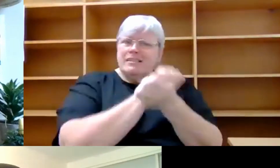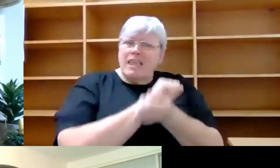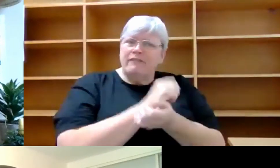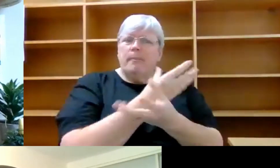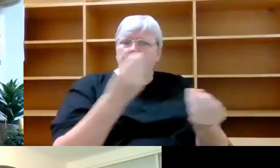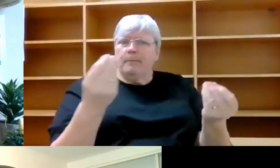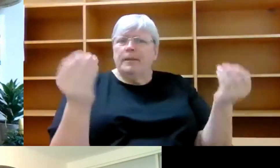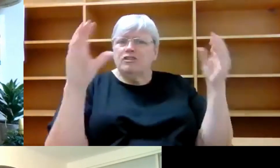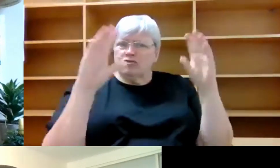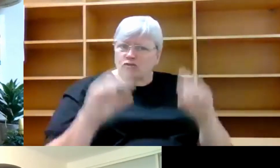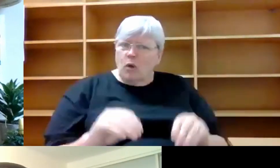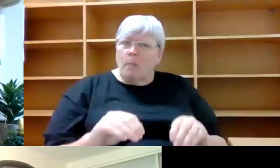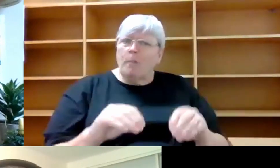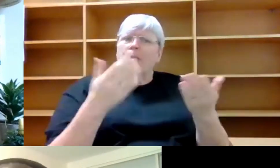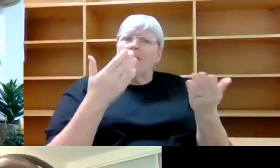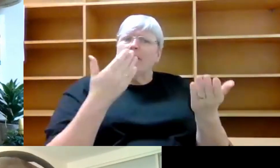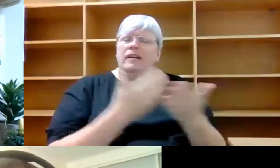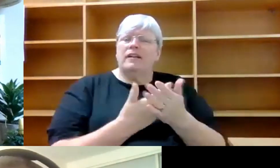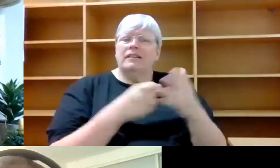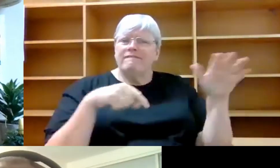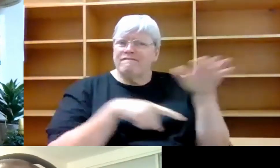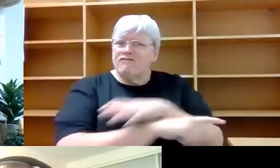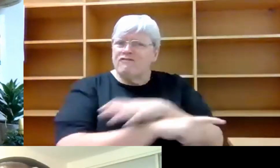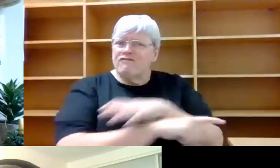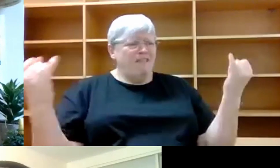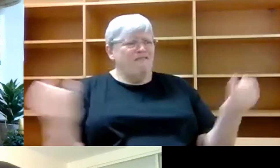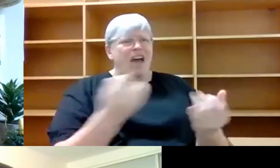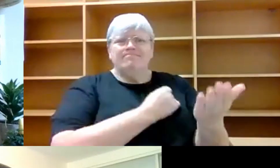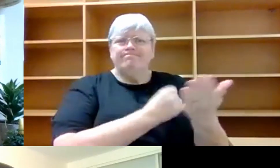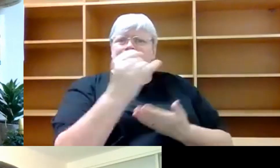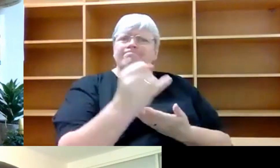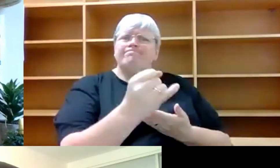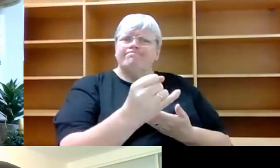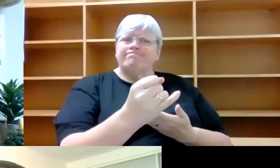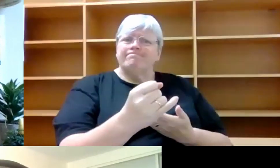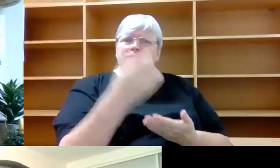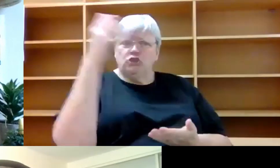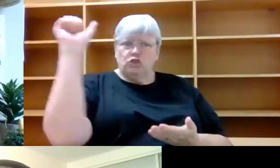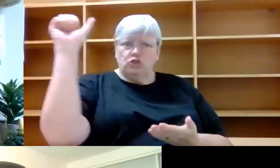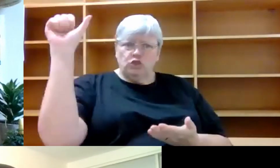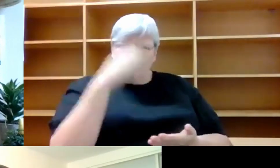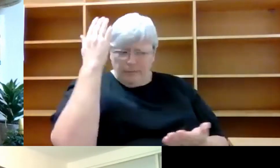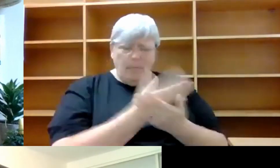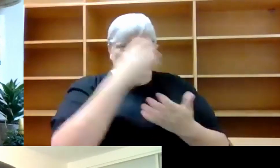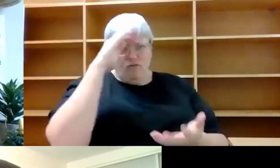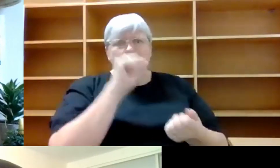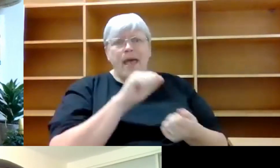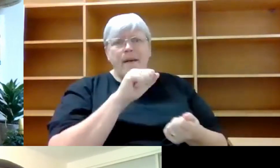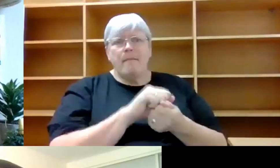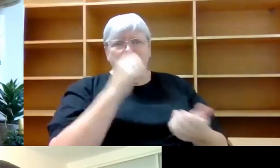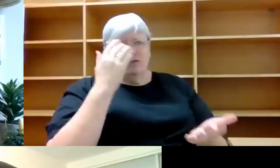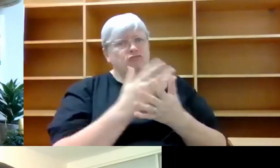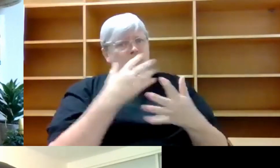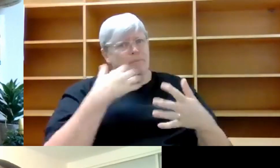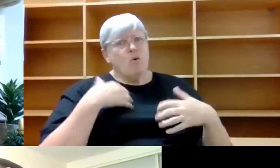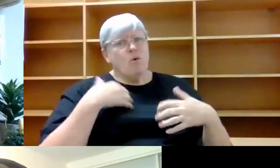trying to, trying to fight against that. And they deserve to be remembered. And so that was a chief motivation for